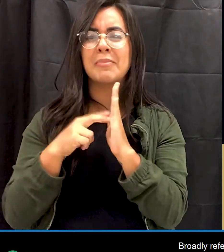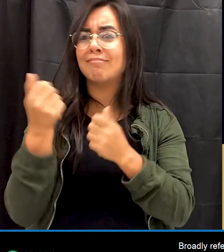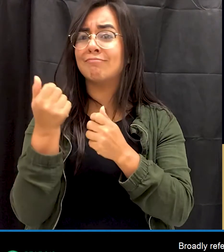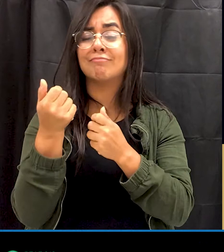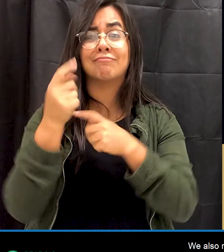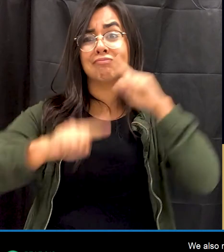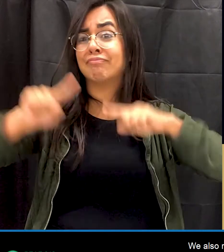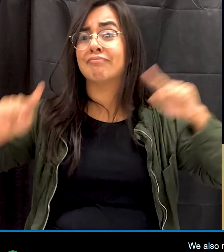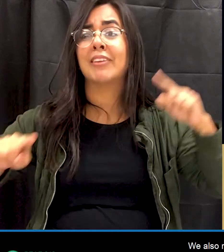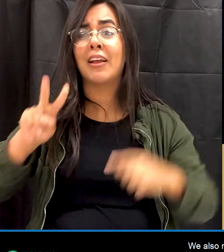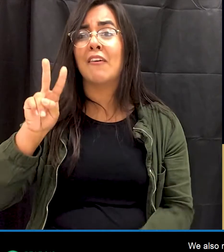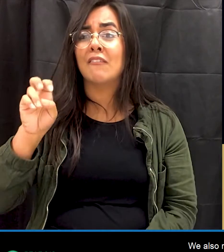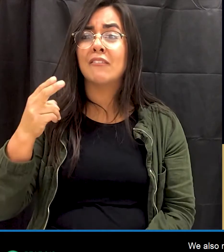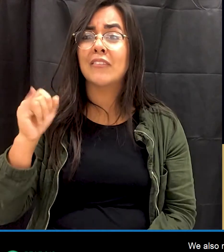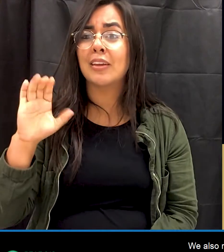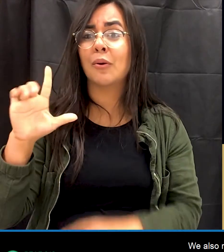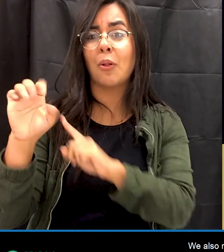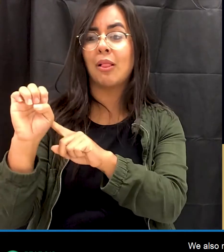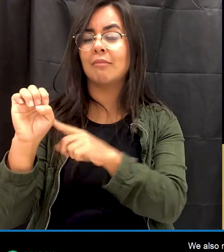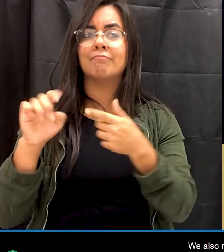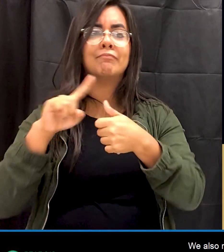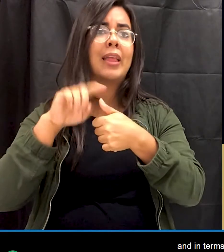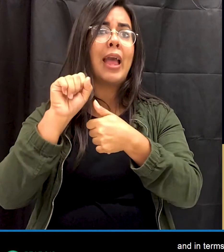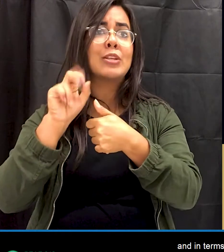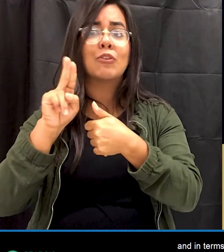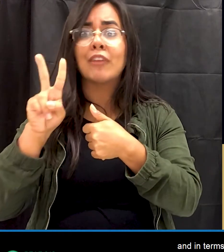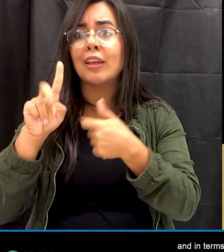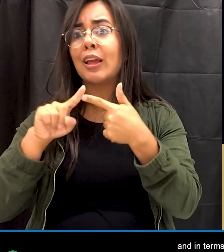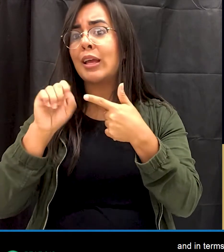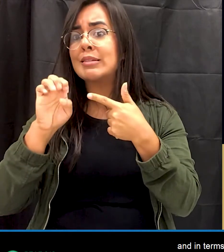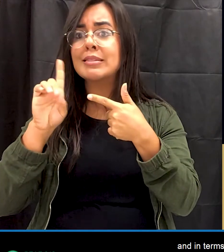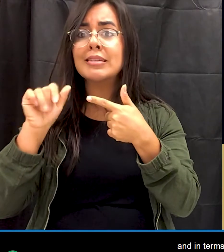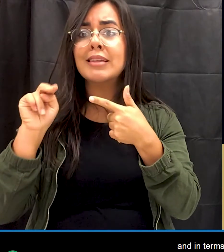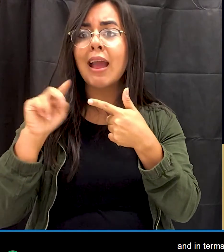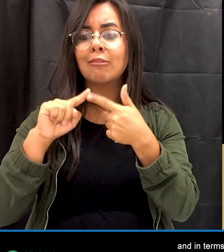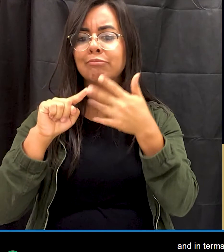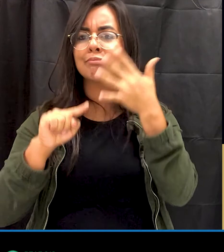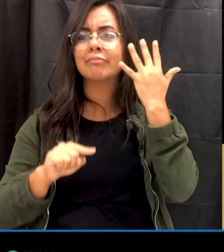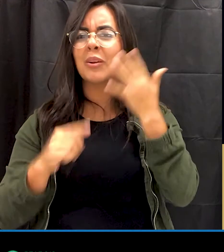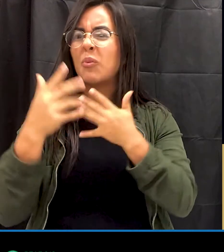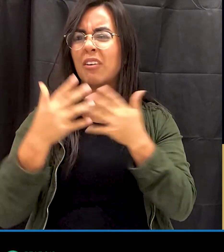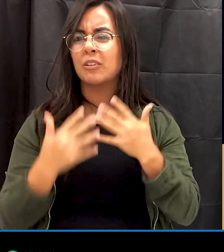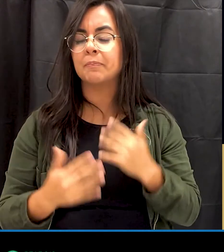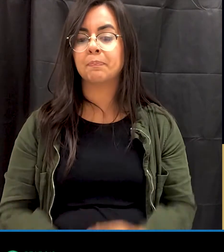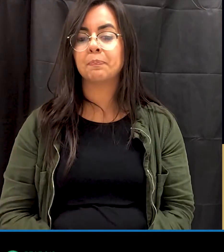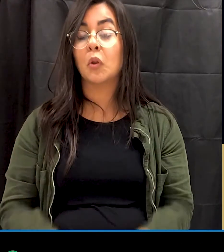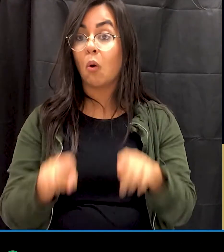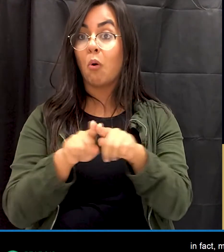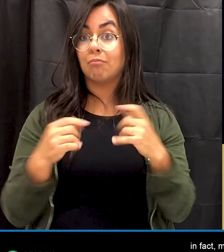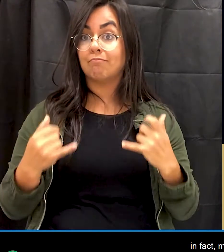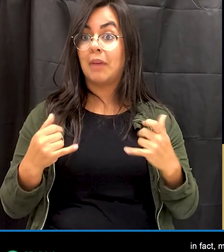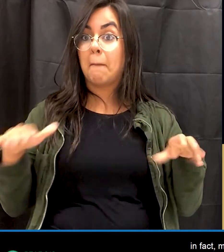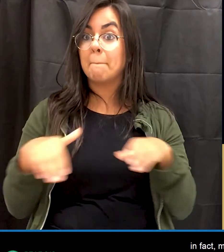whatever. We also recognize that in terms of our, in terms of the marriage, the family that I have, what's mine is hers, what's hers is